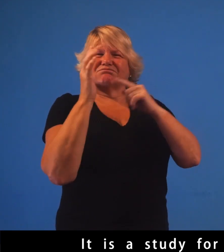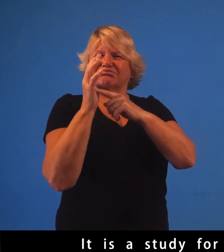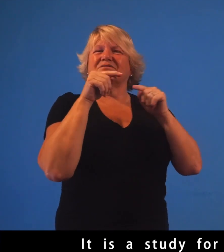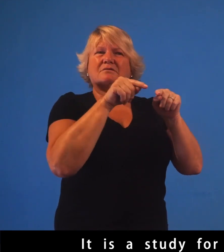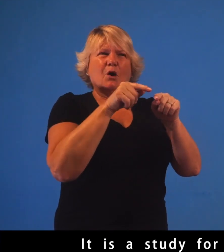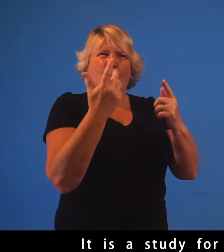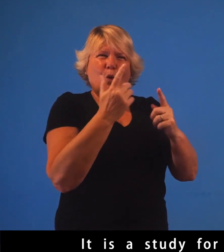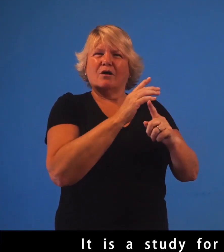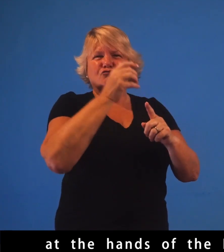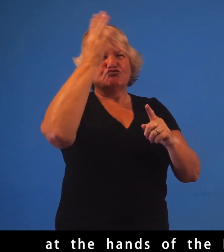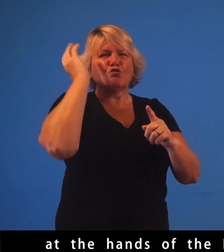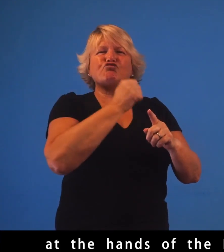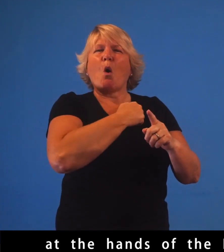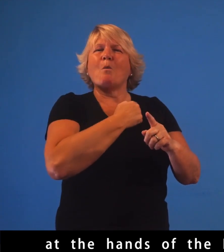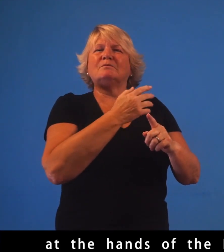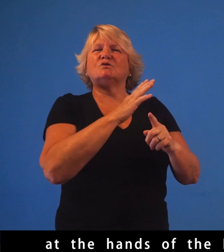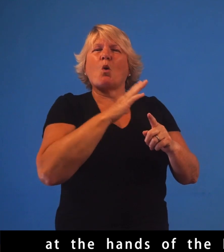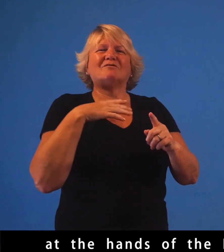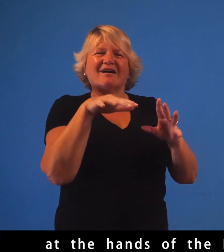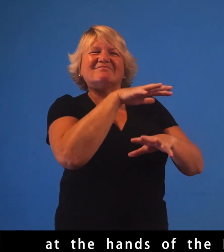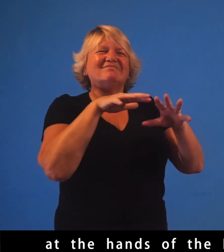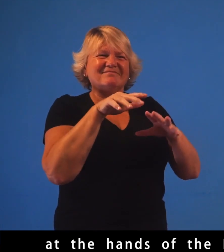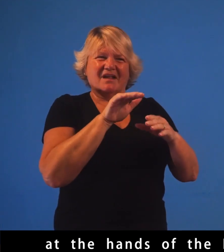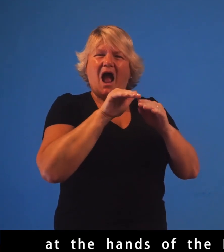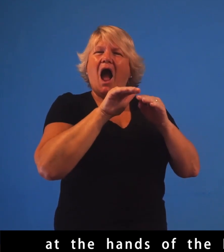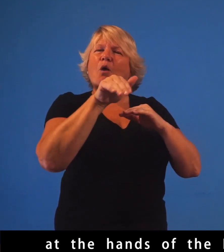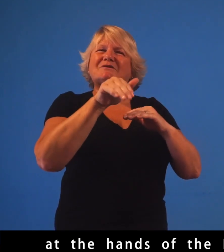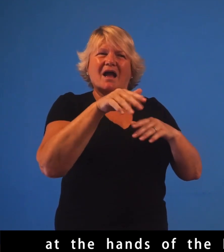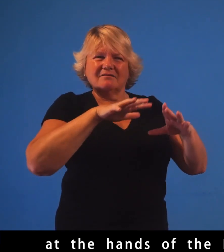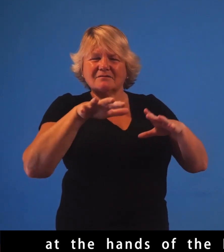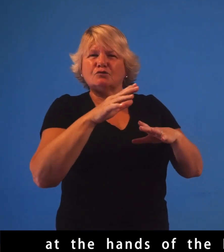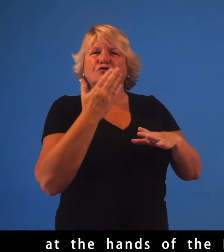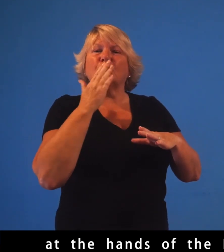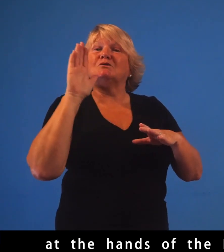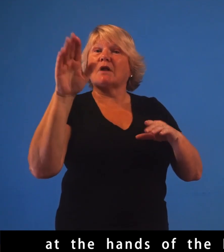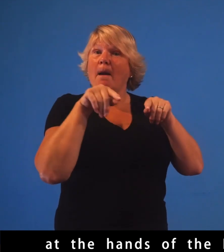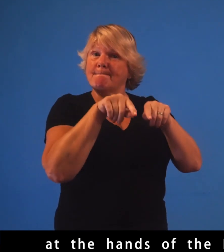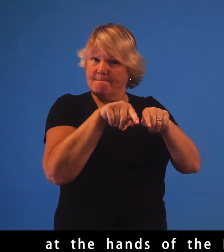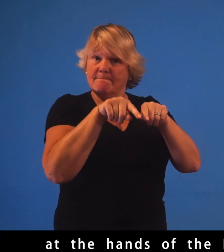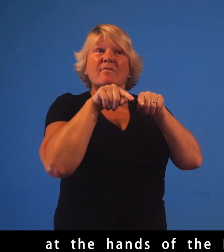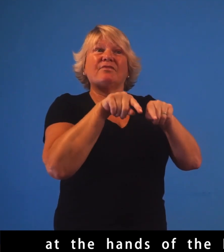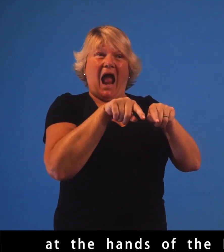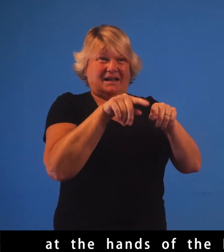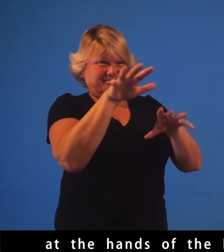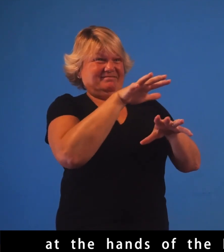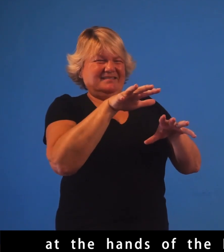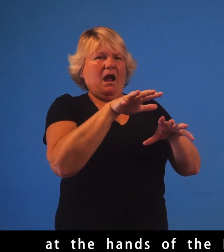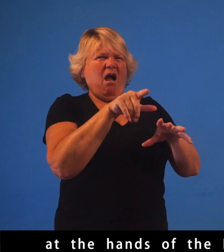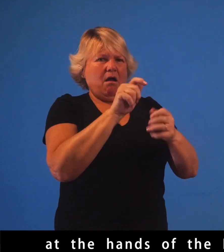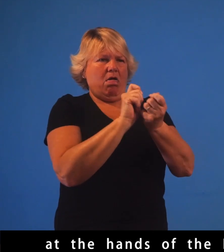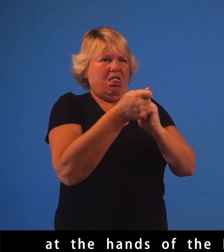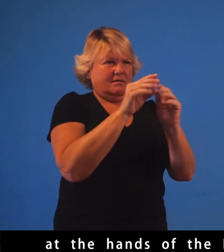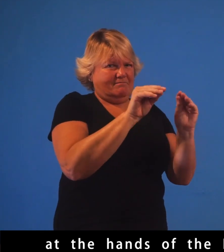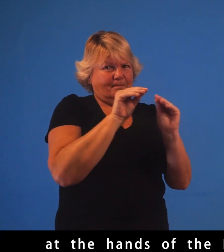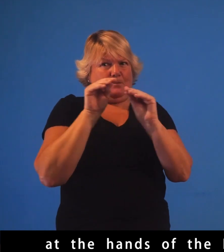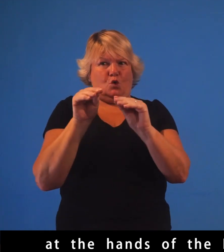crucifixion at the hands of the Romans outside Jerusalem to a contemporary urban